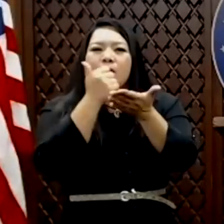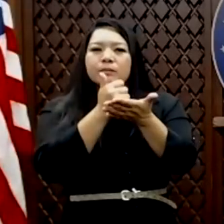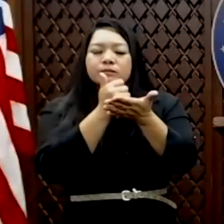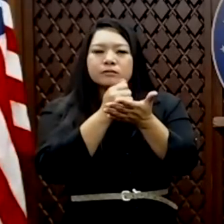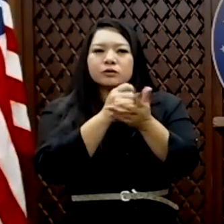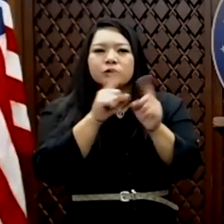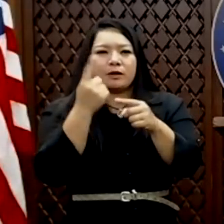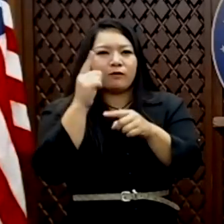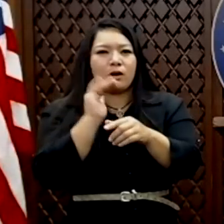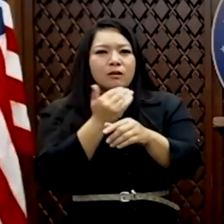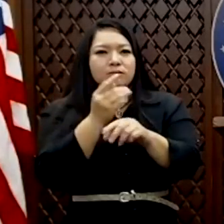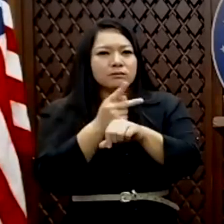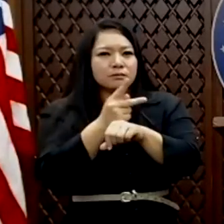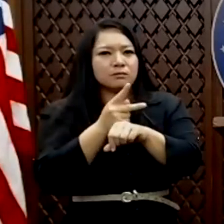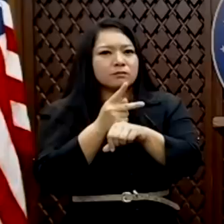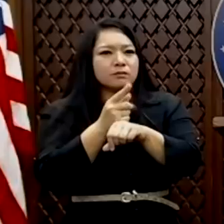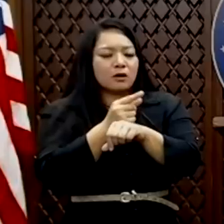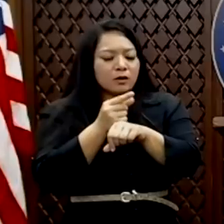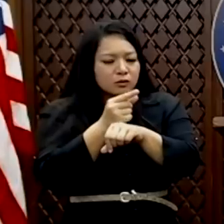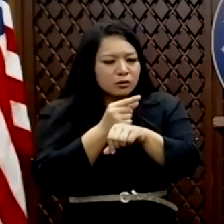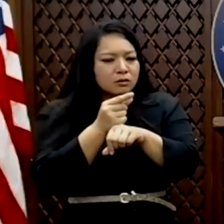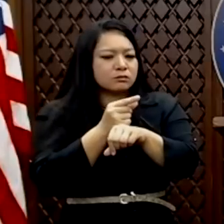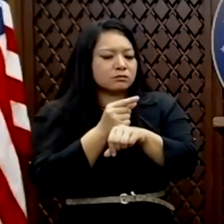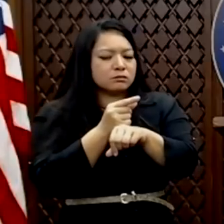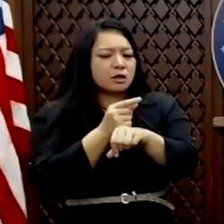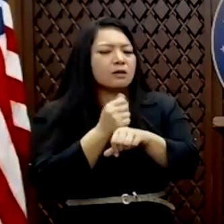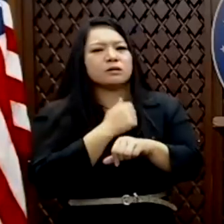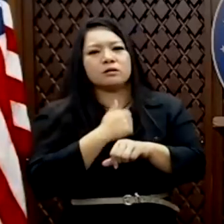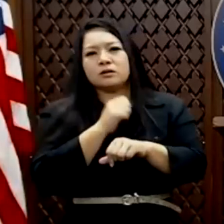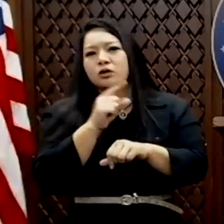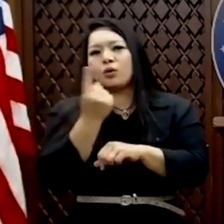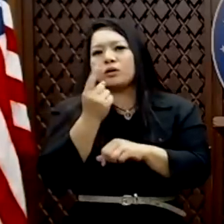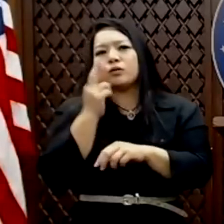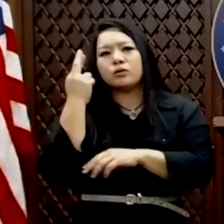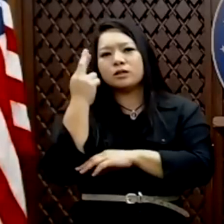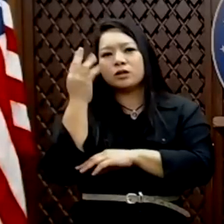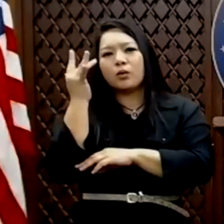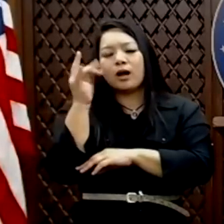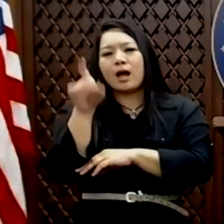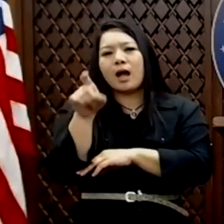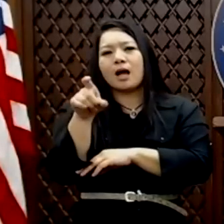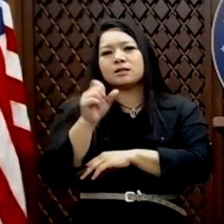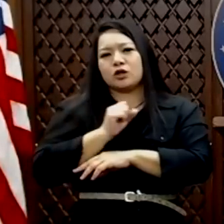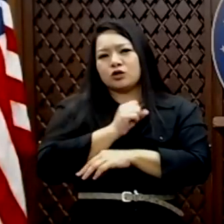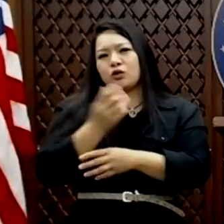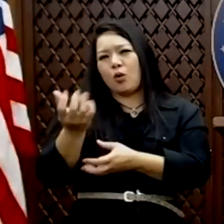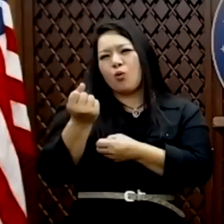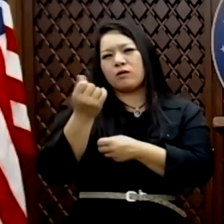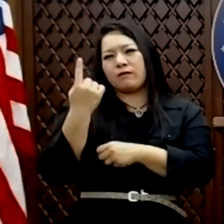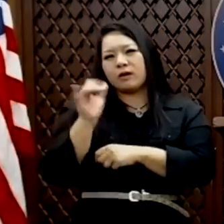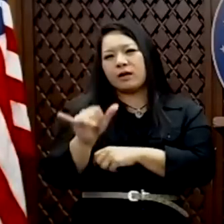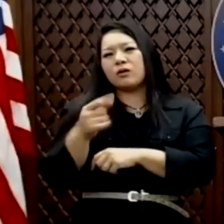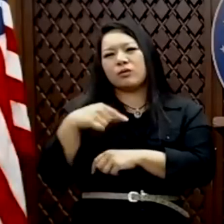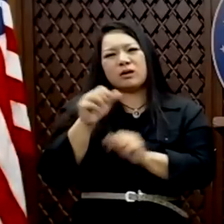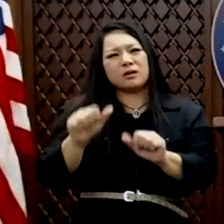be. That's my only reason I asked them to kind of hold off on that, so